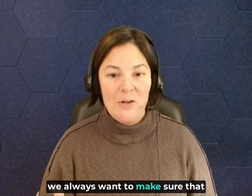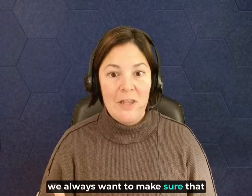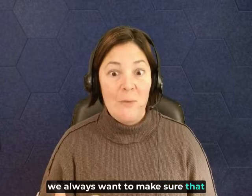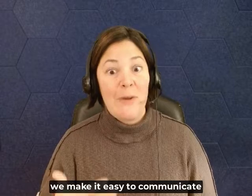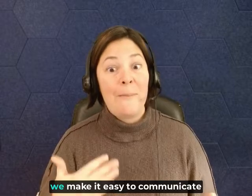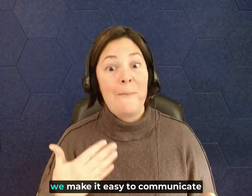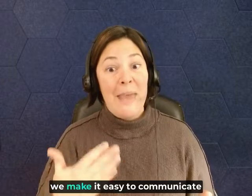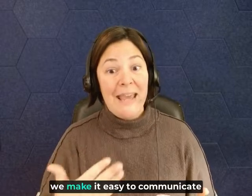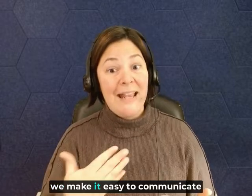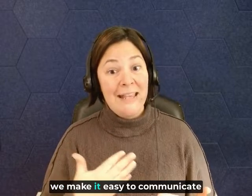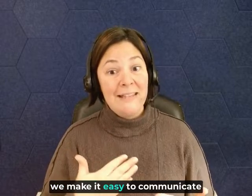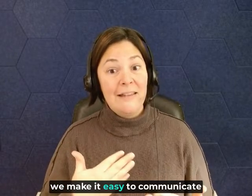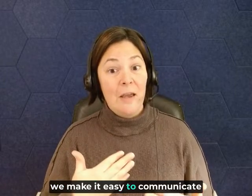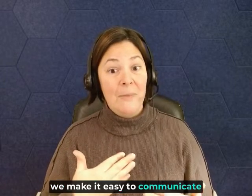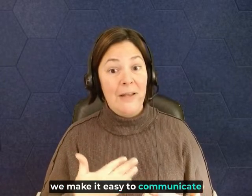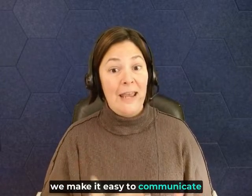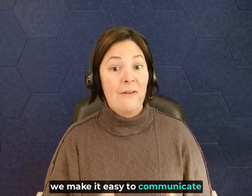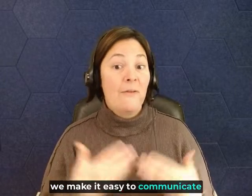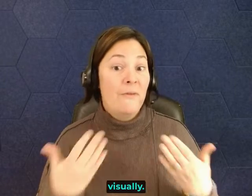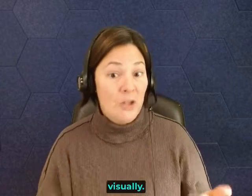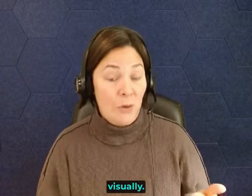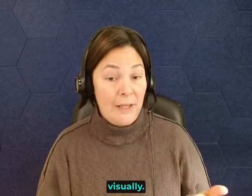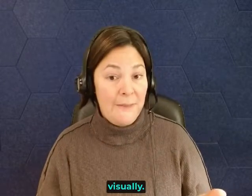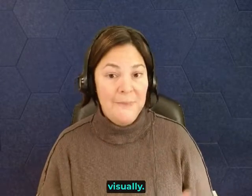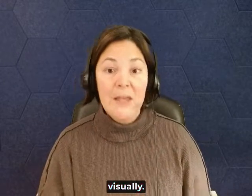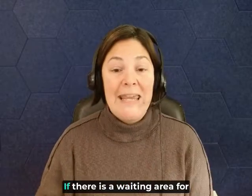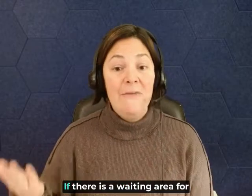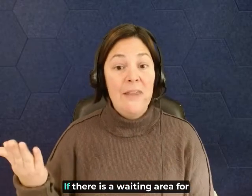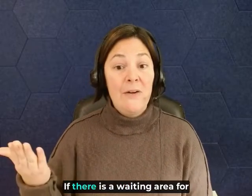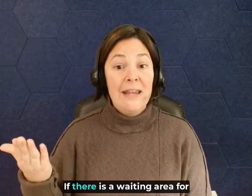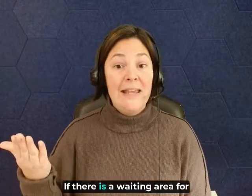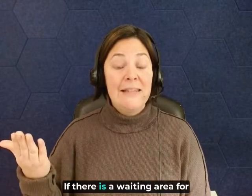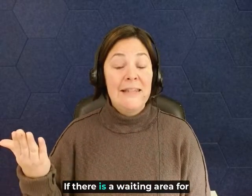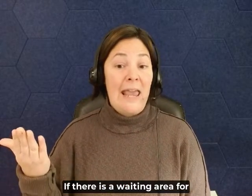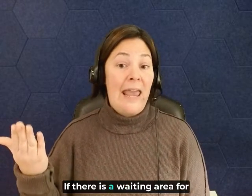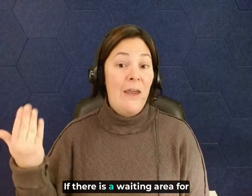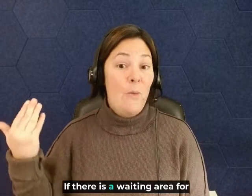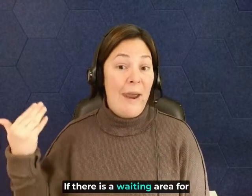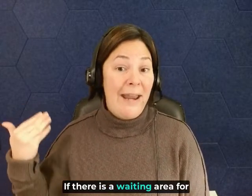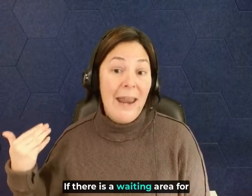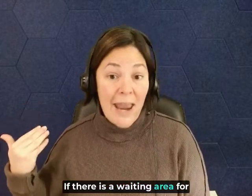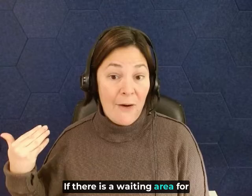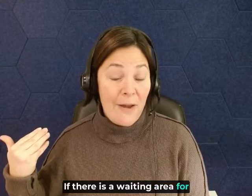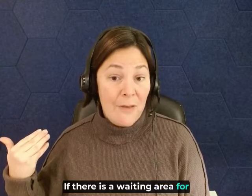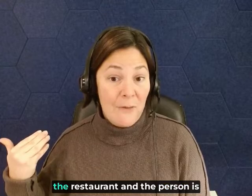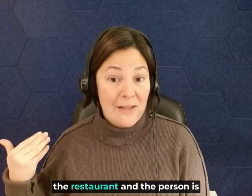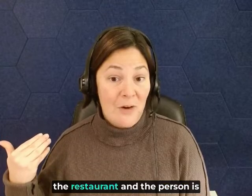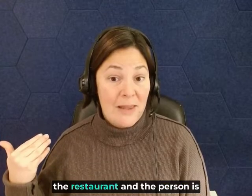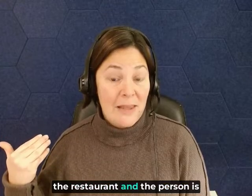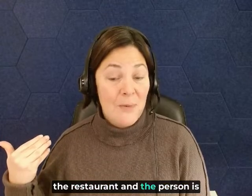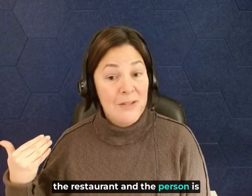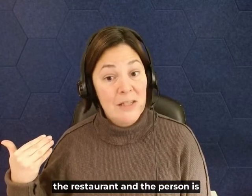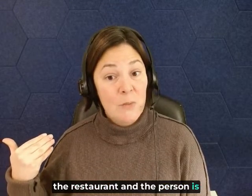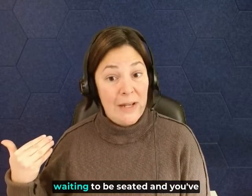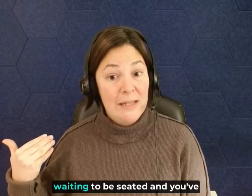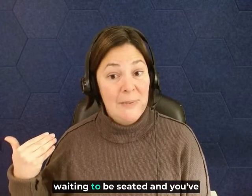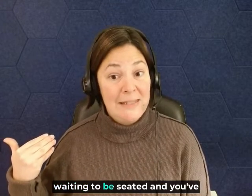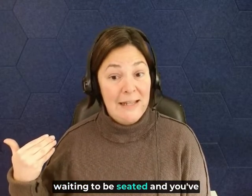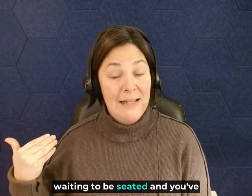that we make it easy to communicate visually. If there is a waiting area for the restaurant and the person is waiting to be seated and